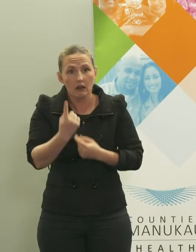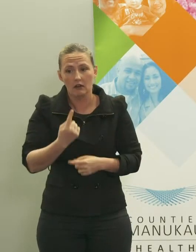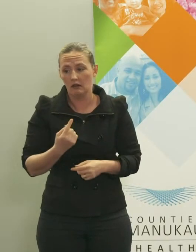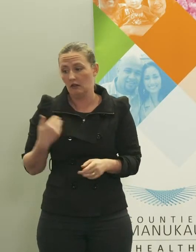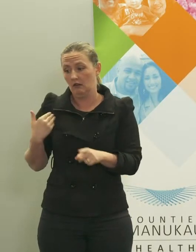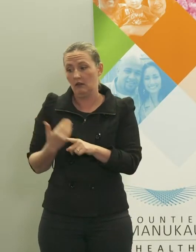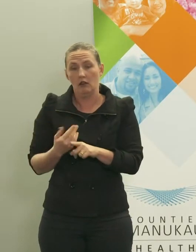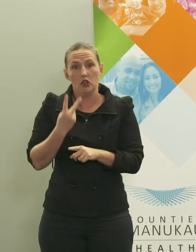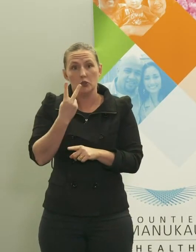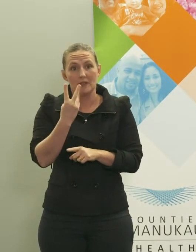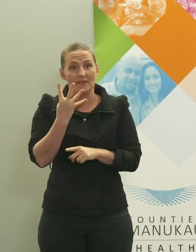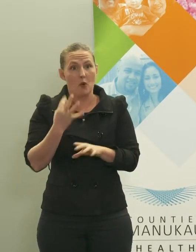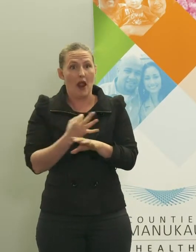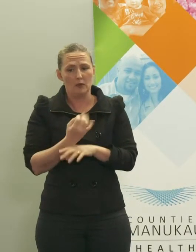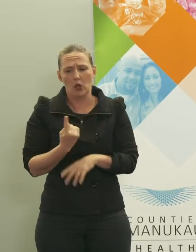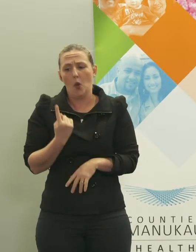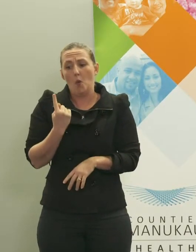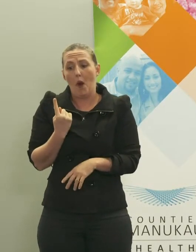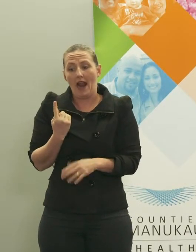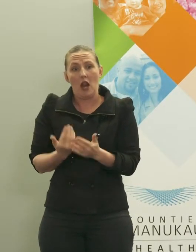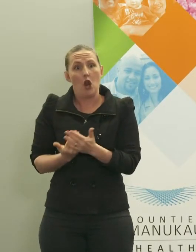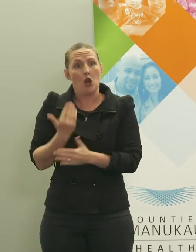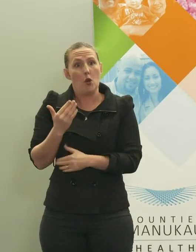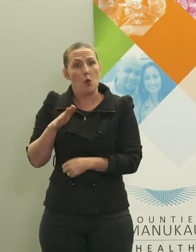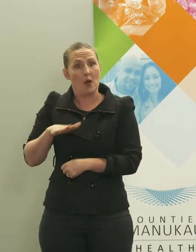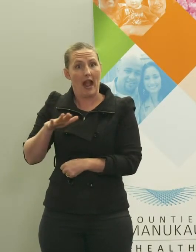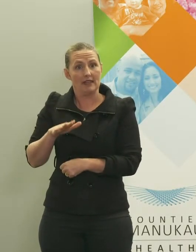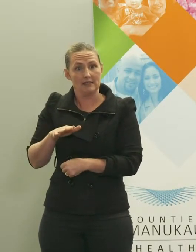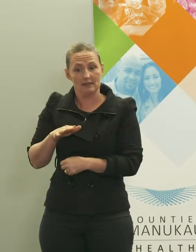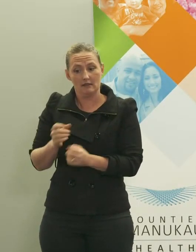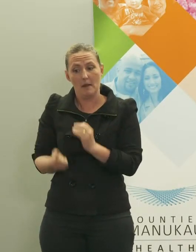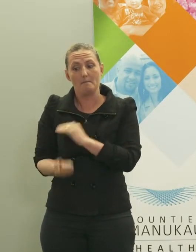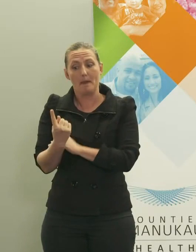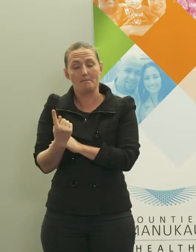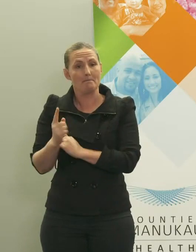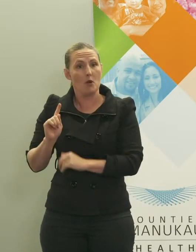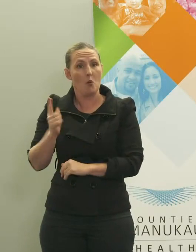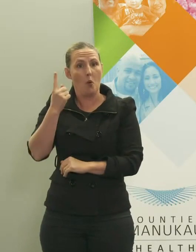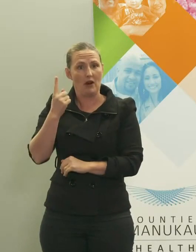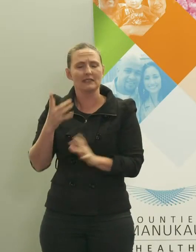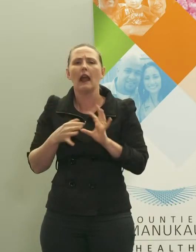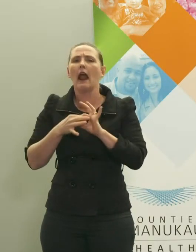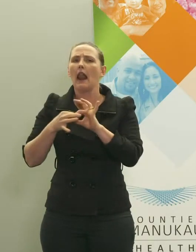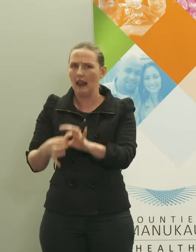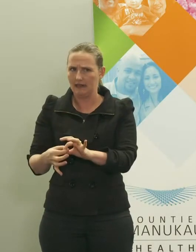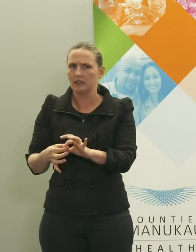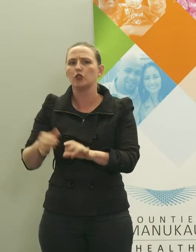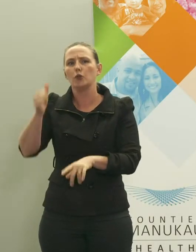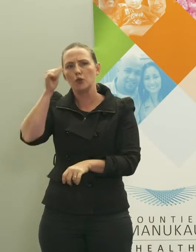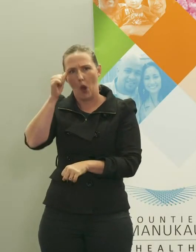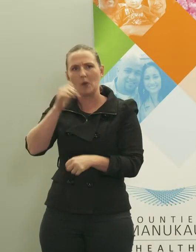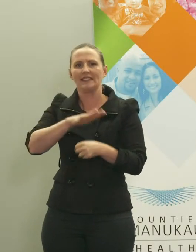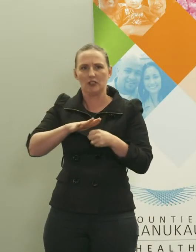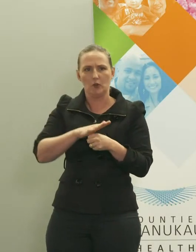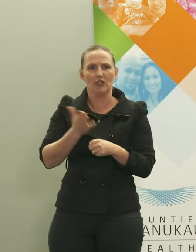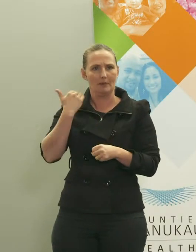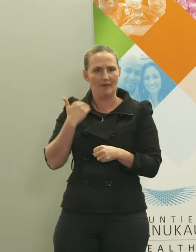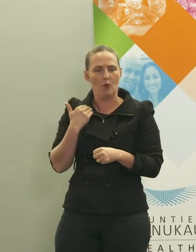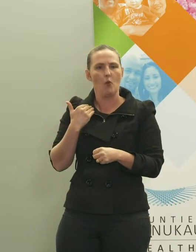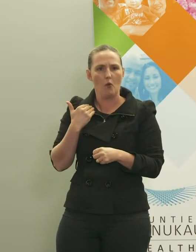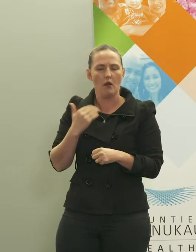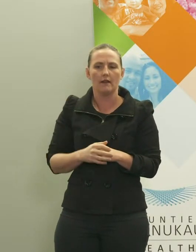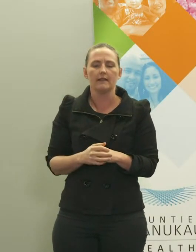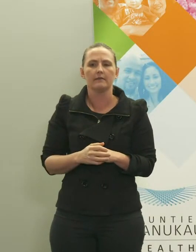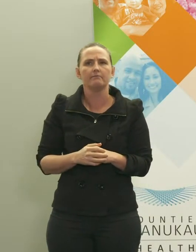new case in Auckland linked to a known situation. That's encouraging. In the previous 3 or